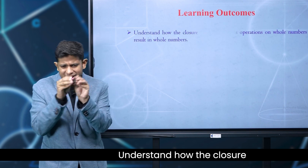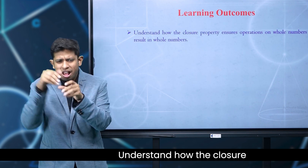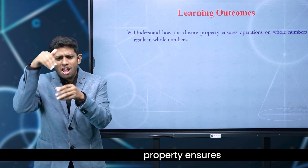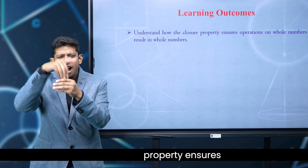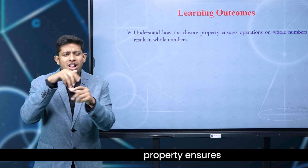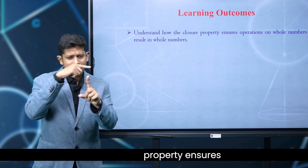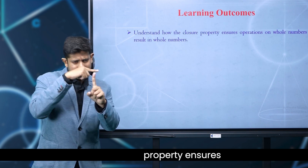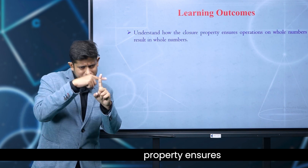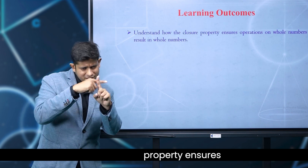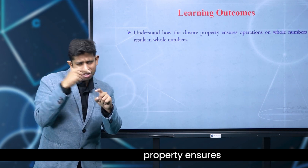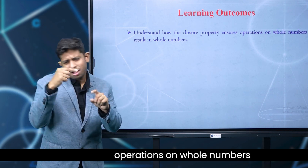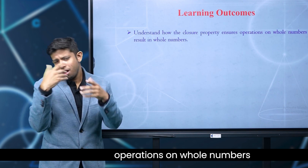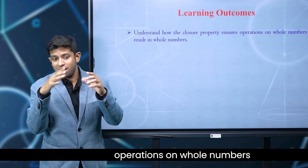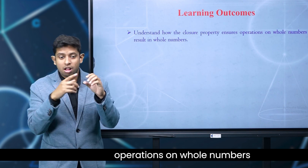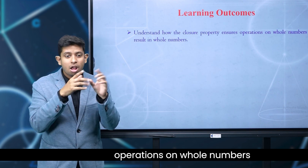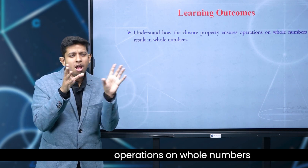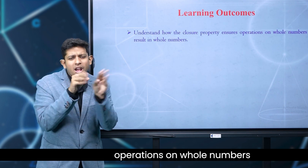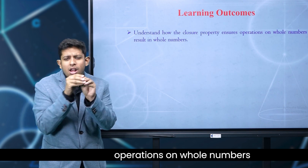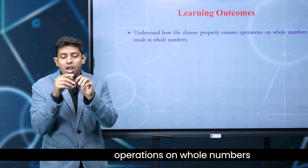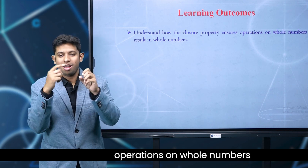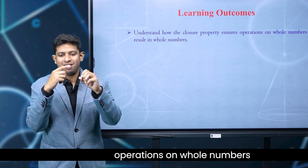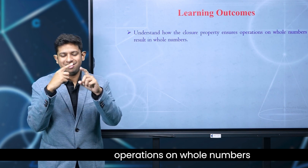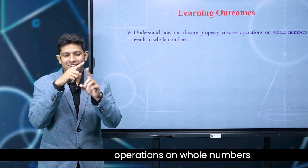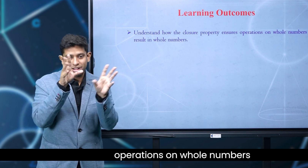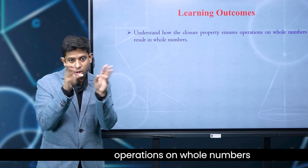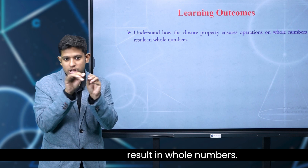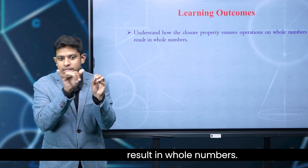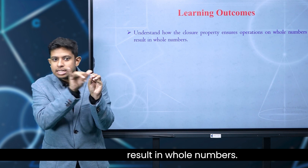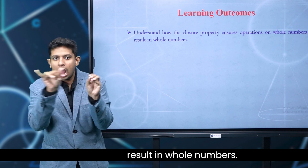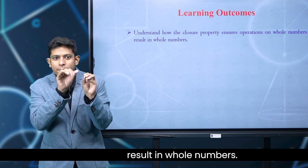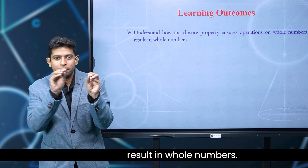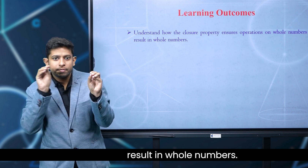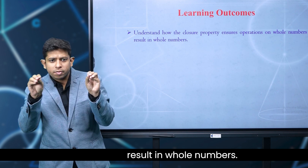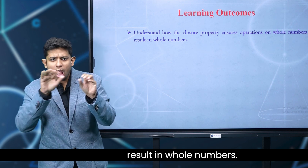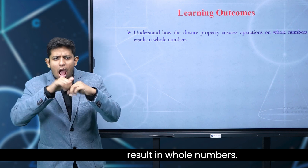closure property ensures operations on whole numbers result in whole numbers.